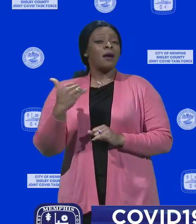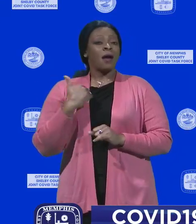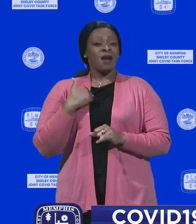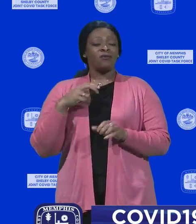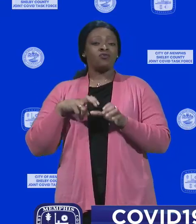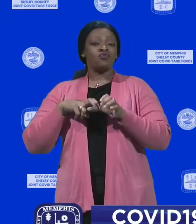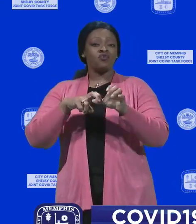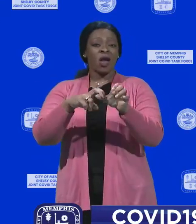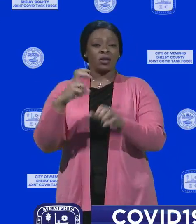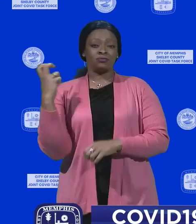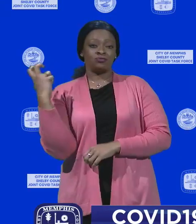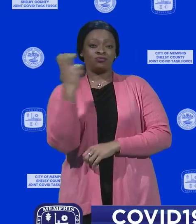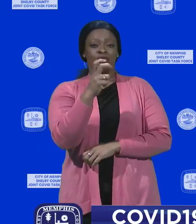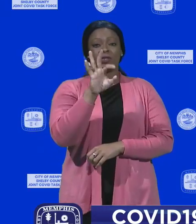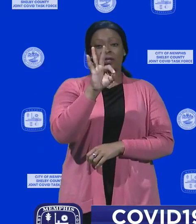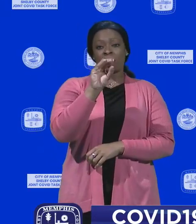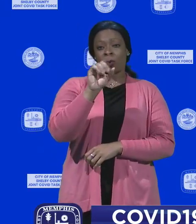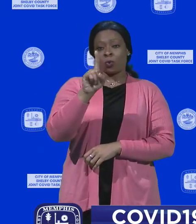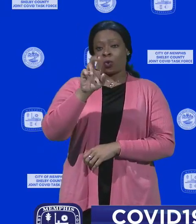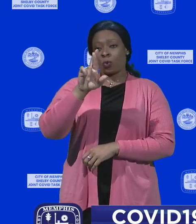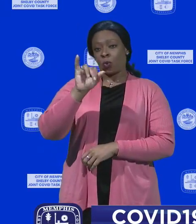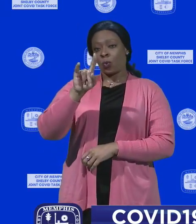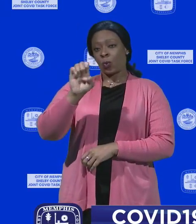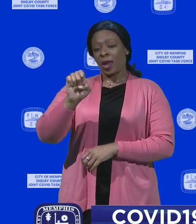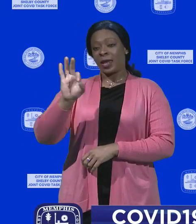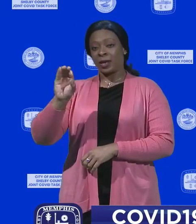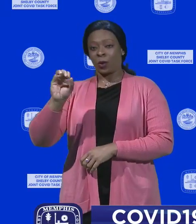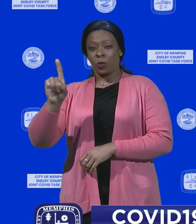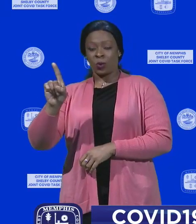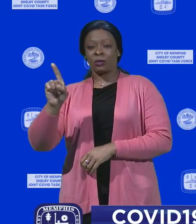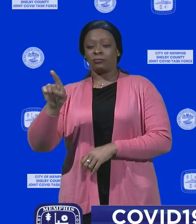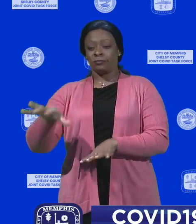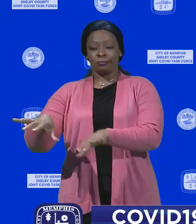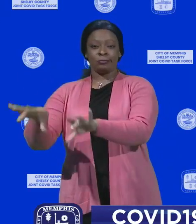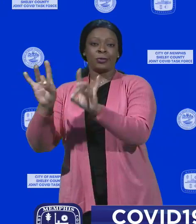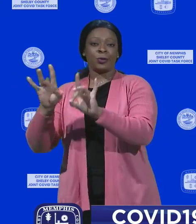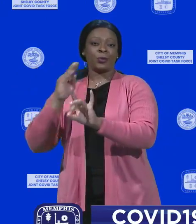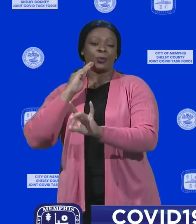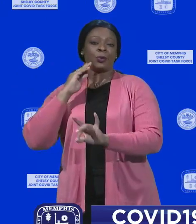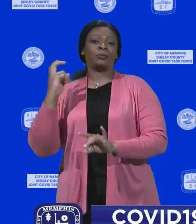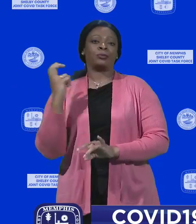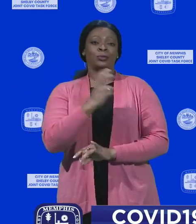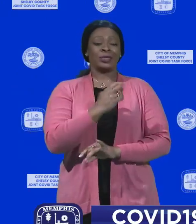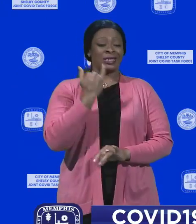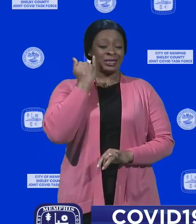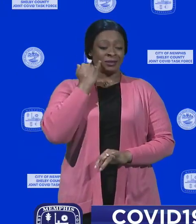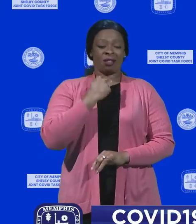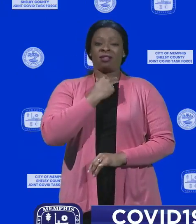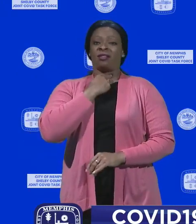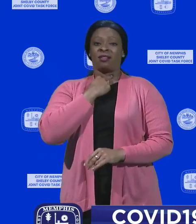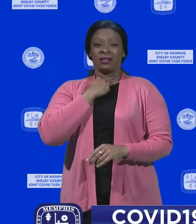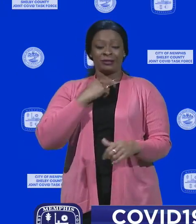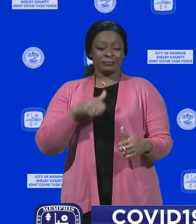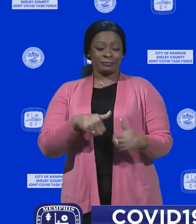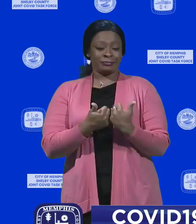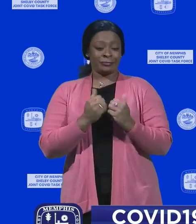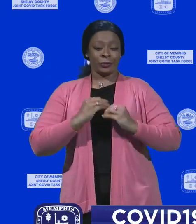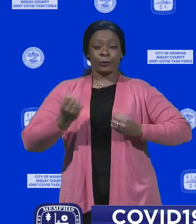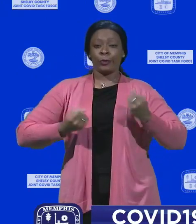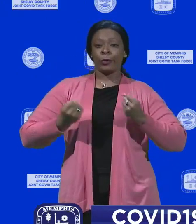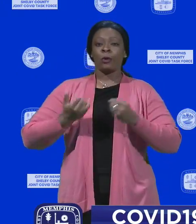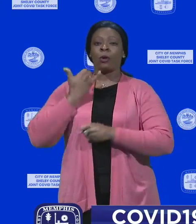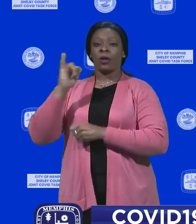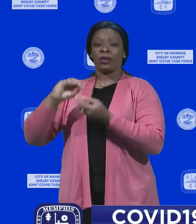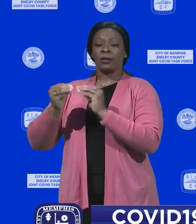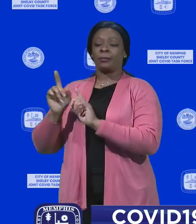rides to vaccine through 901 Ride 901. So if you believe that you're transportation challenged, just call that number.